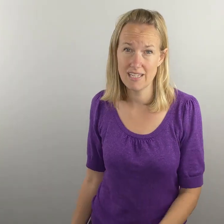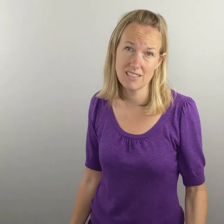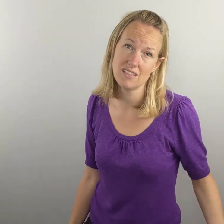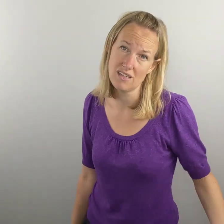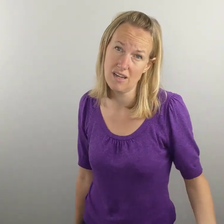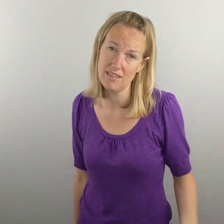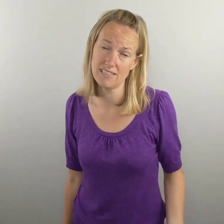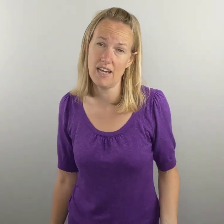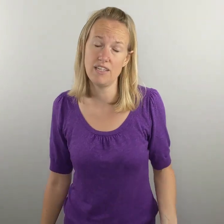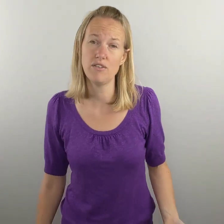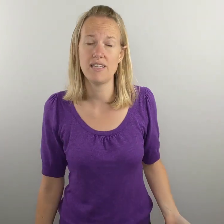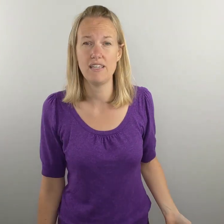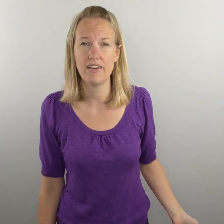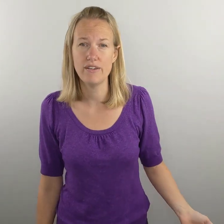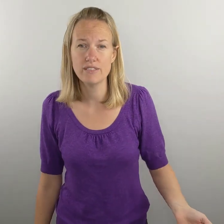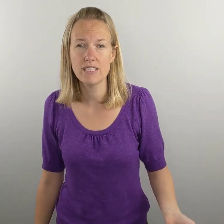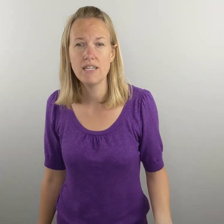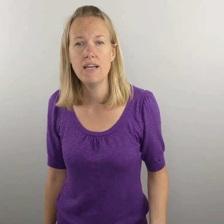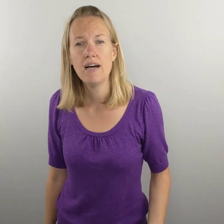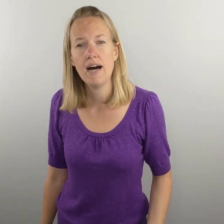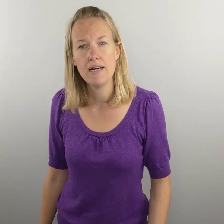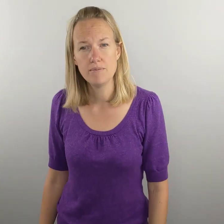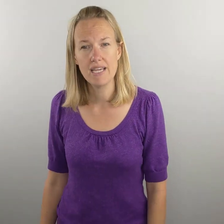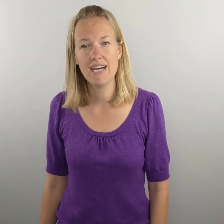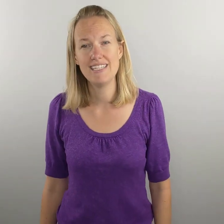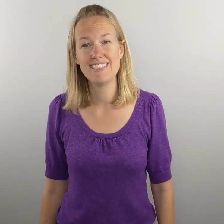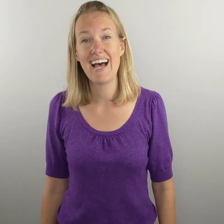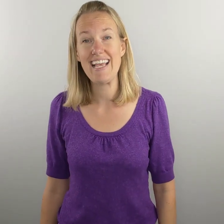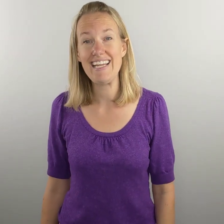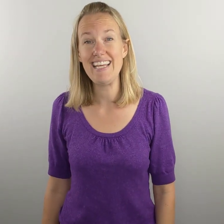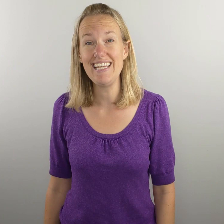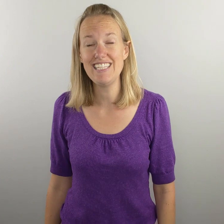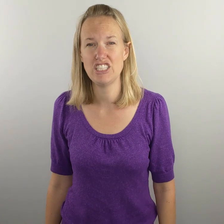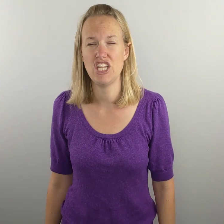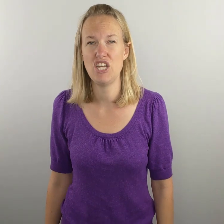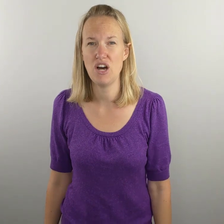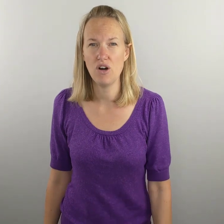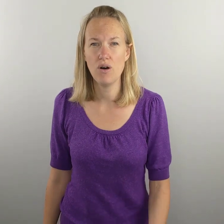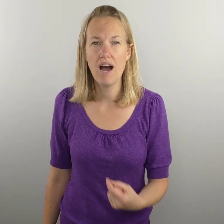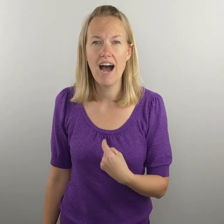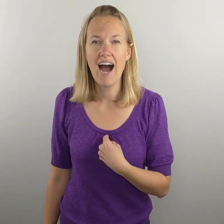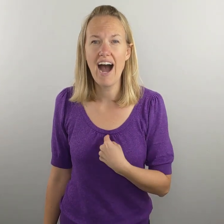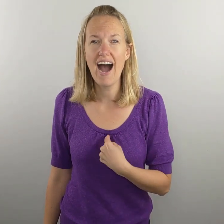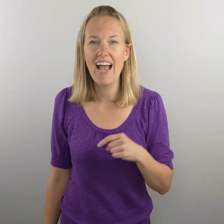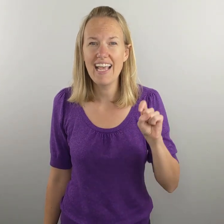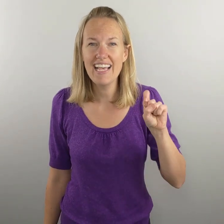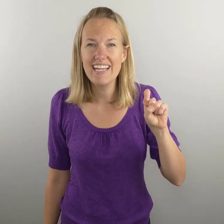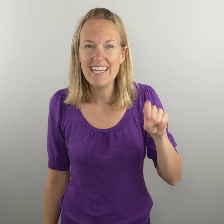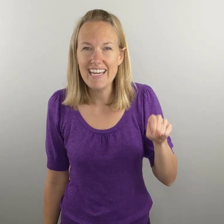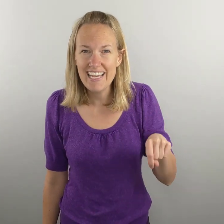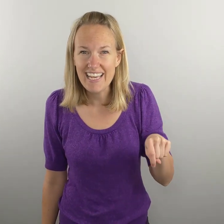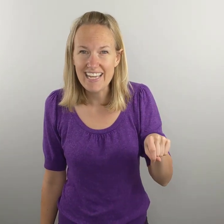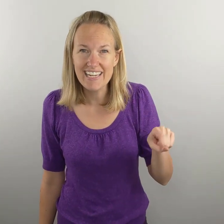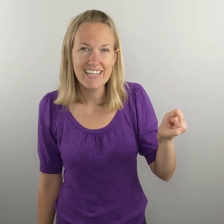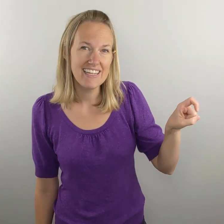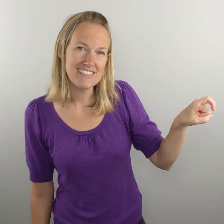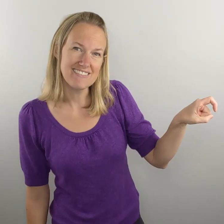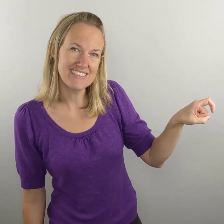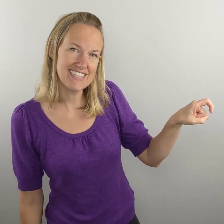is a sign you can leave out. Because I need to know. I need. So once again,